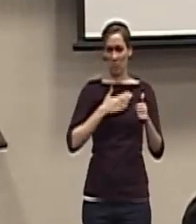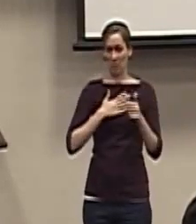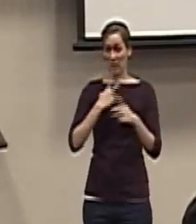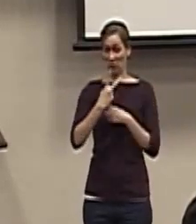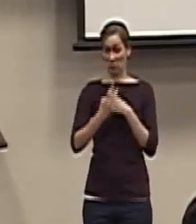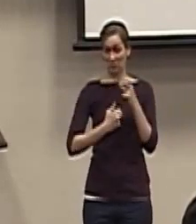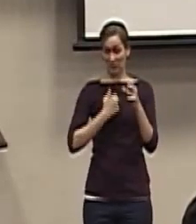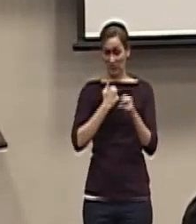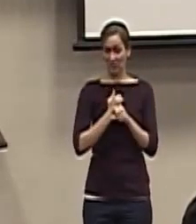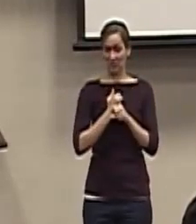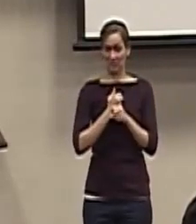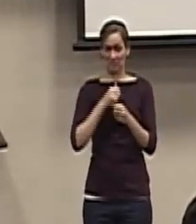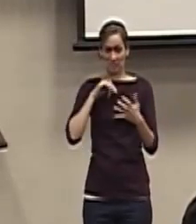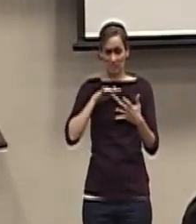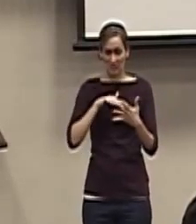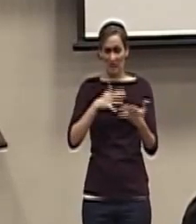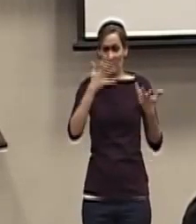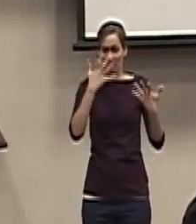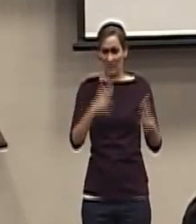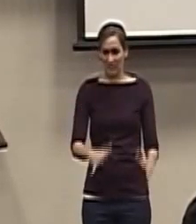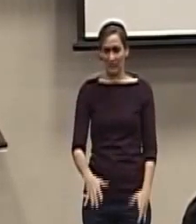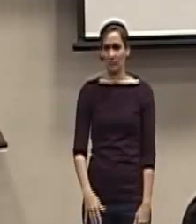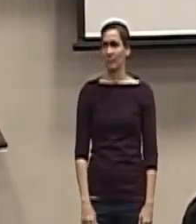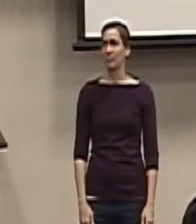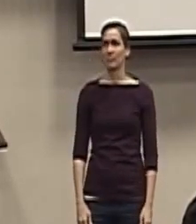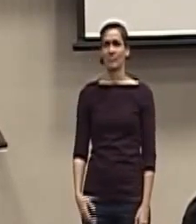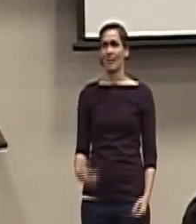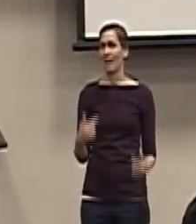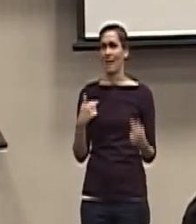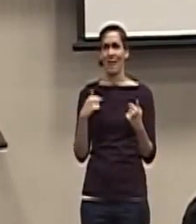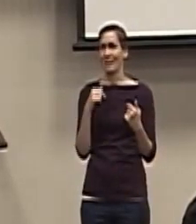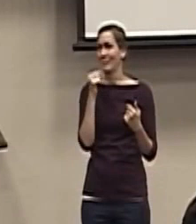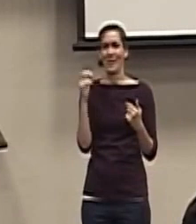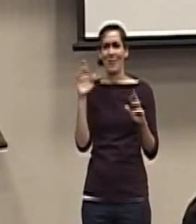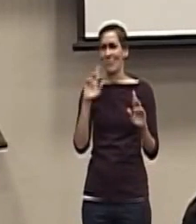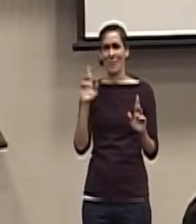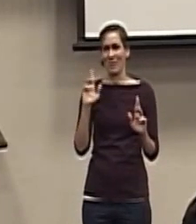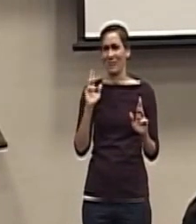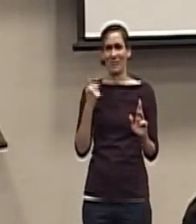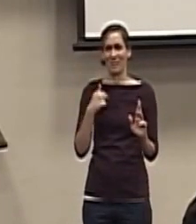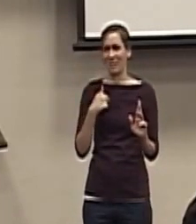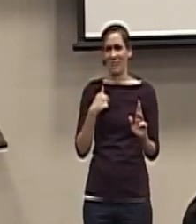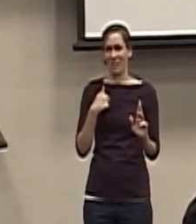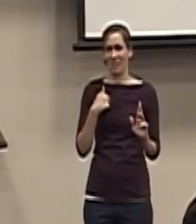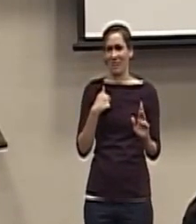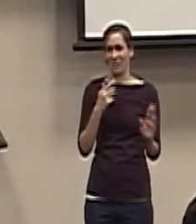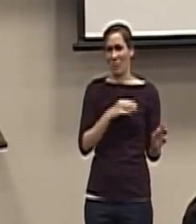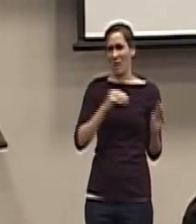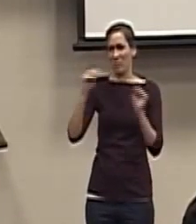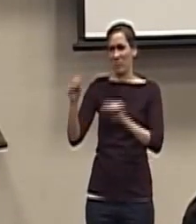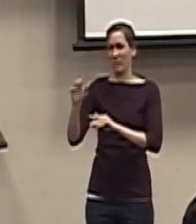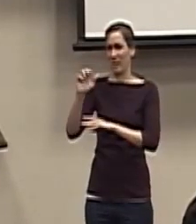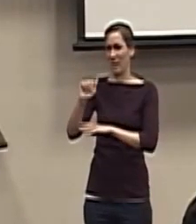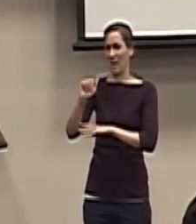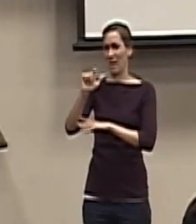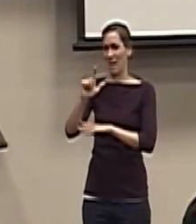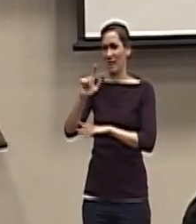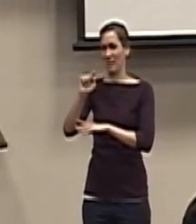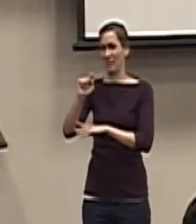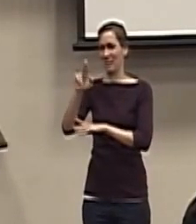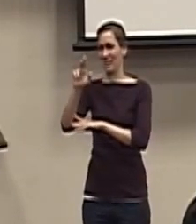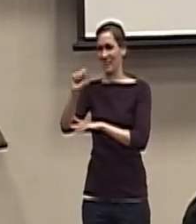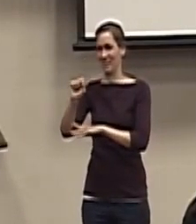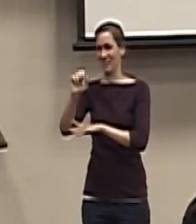moved to Altus, Oklahoma, a place that makes Lubbock, Texas look like a tropical paradise and